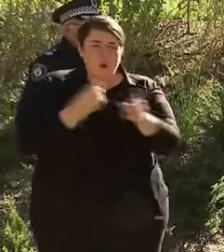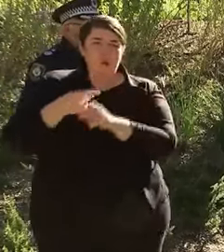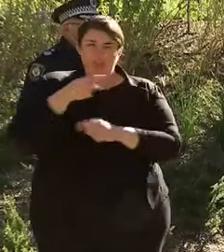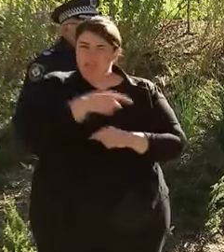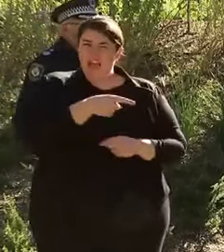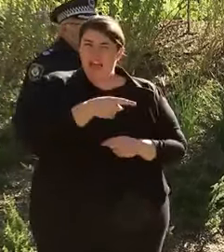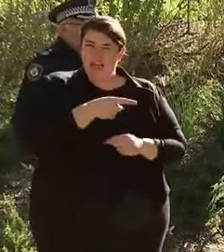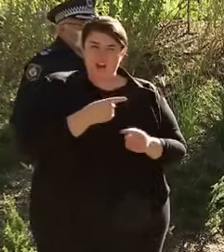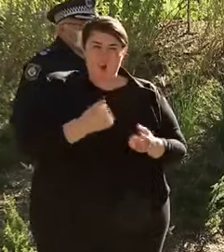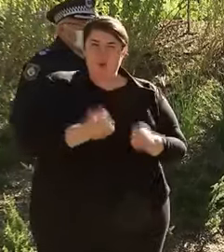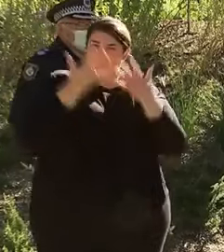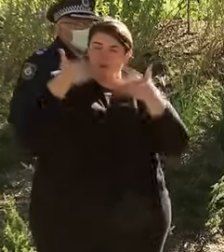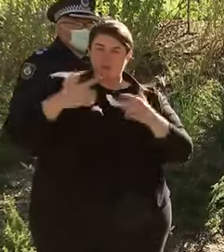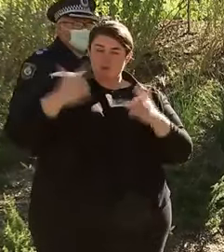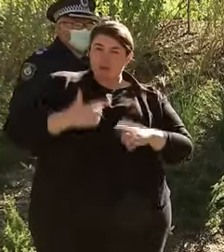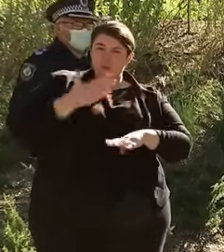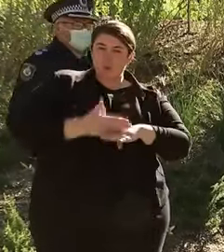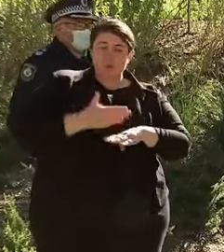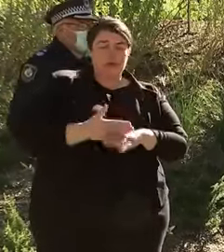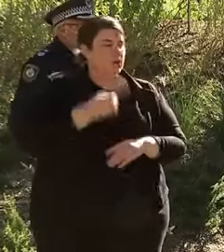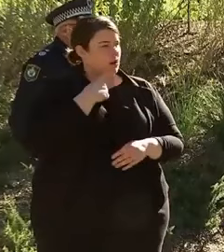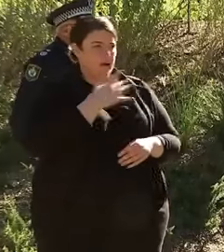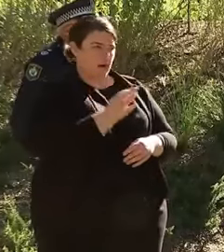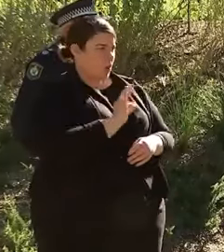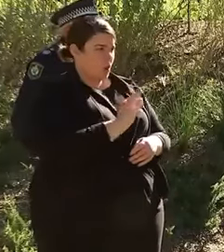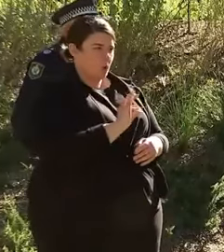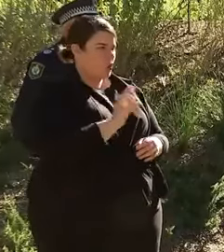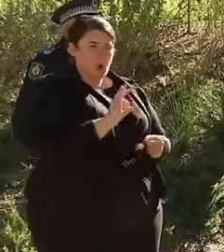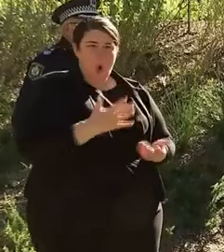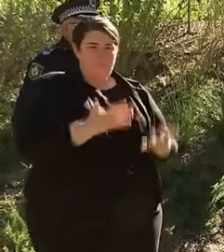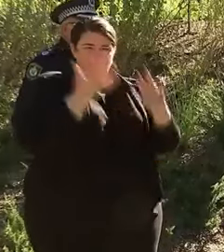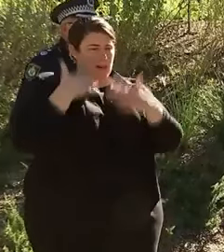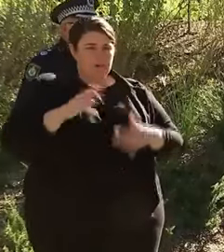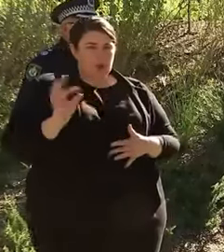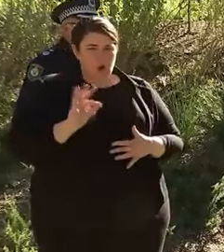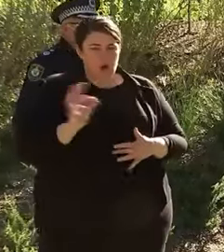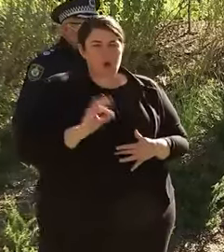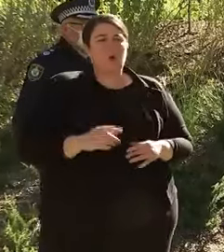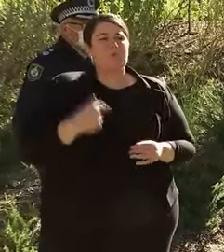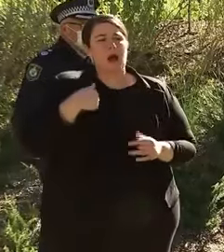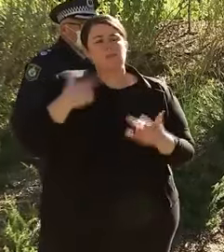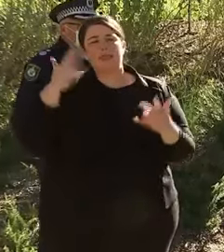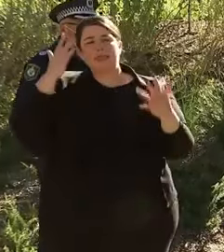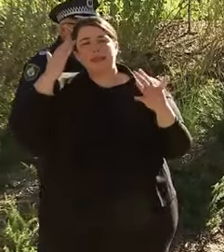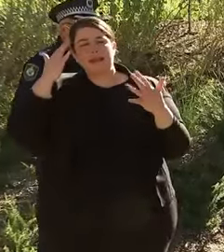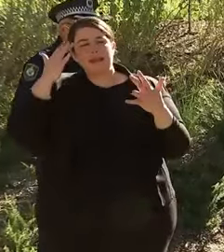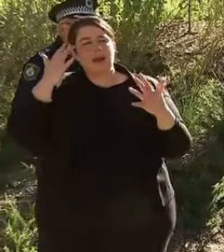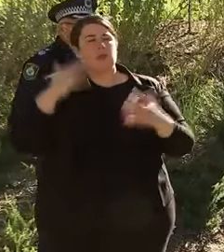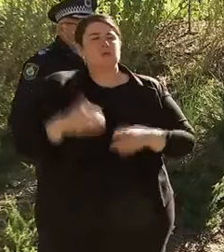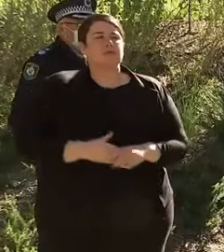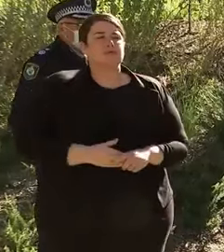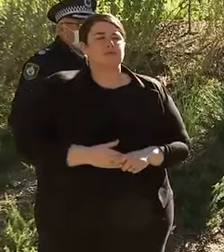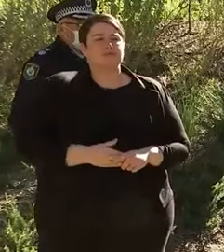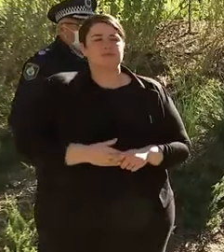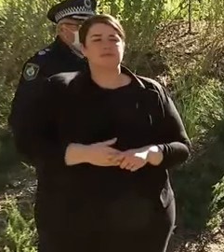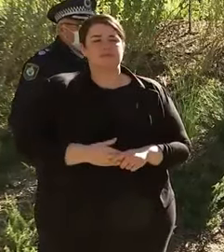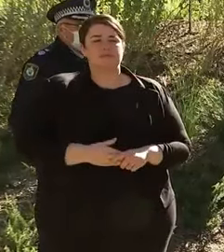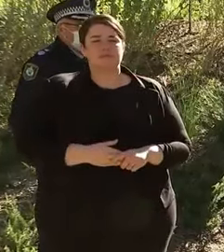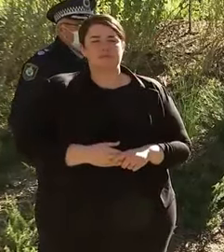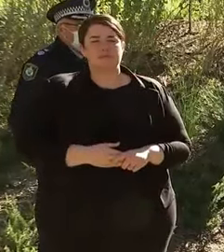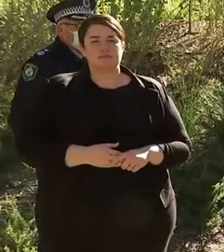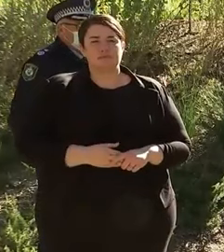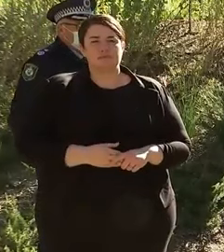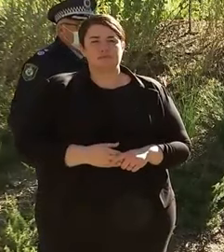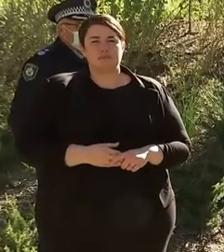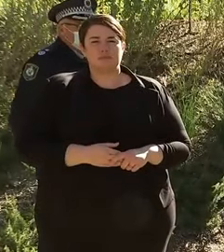No, I'm not saying they're overwhelmed. They weren't overwhelmed, but I think I was reflecting that knowing